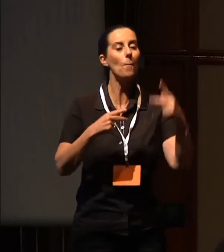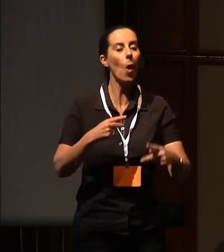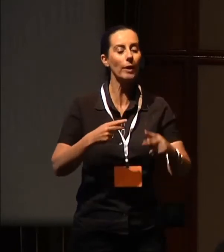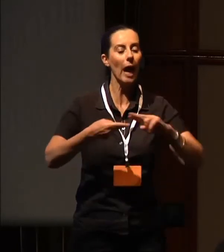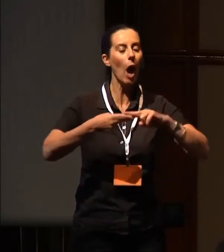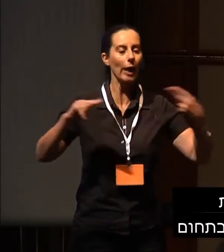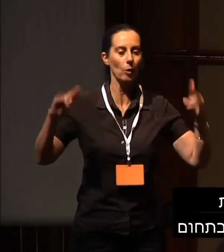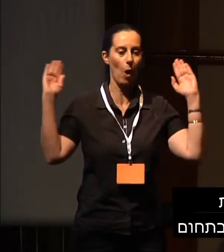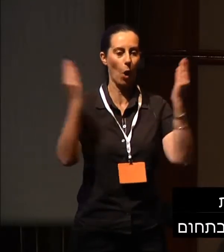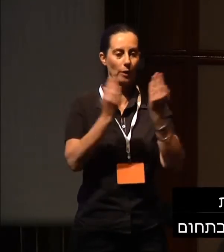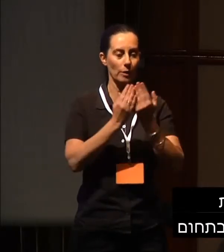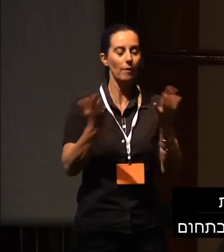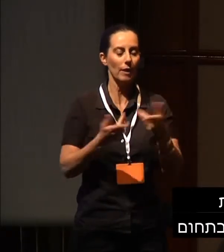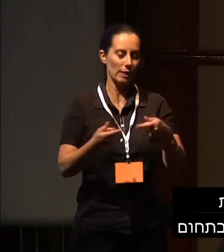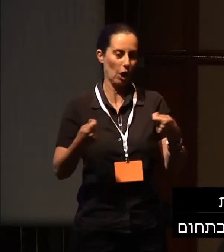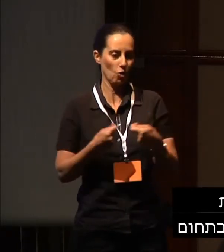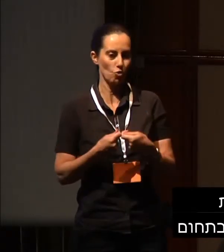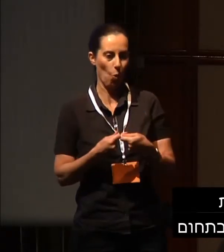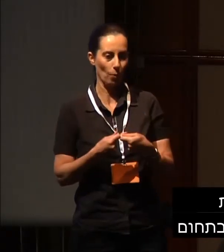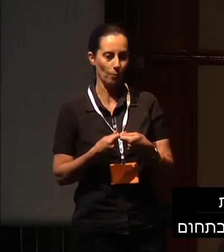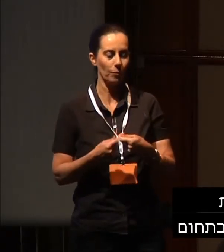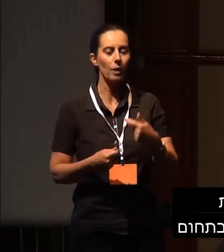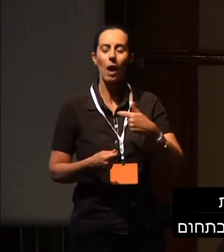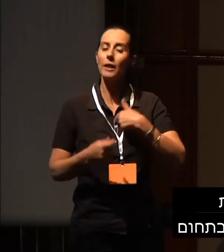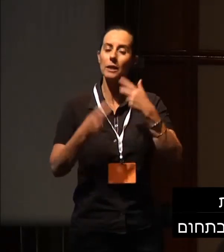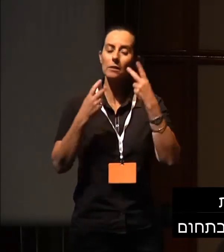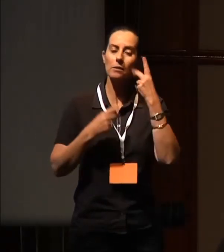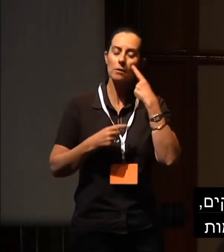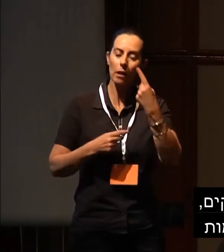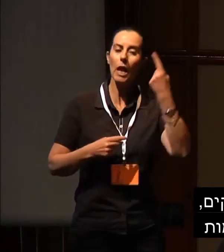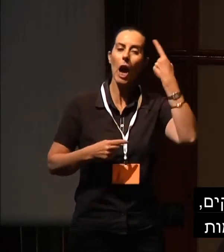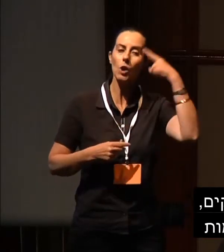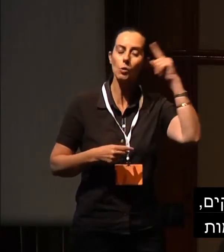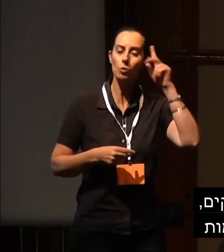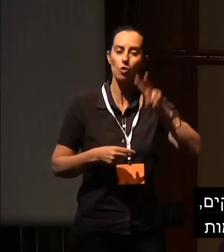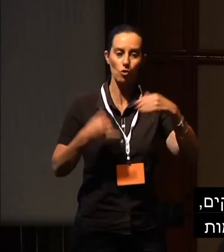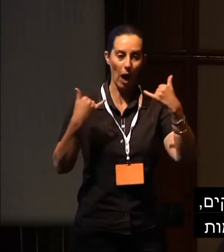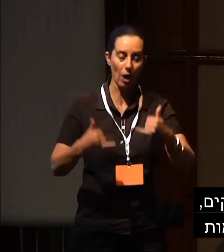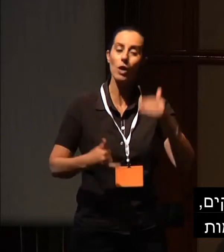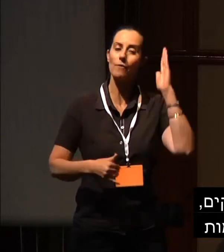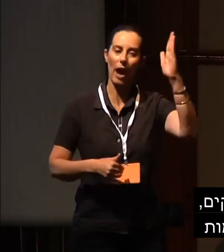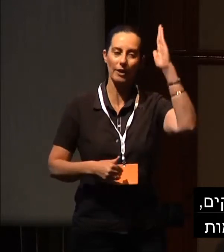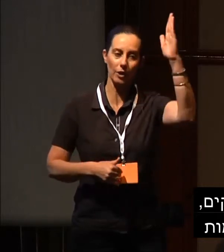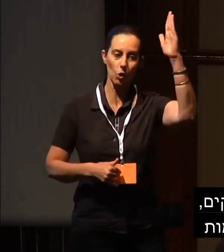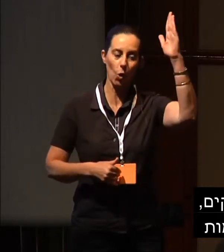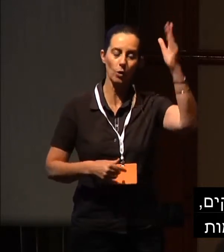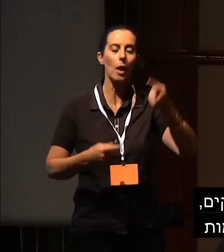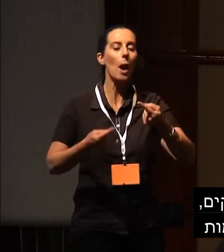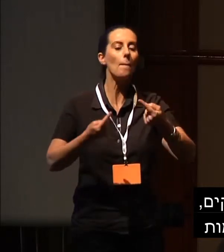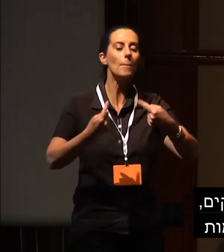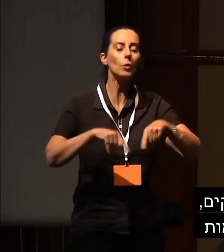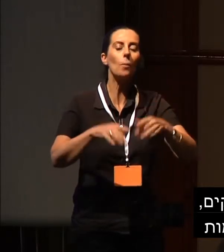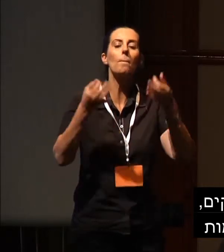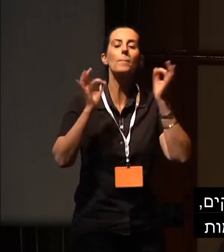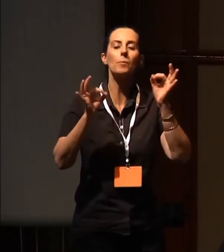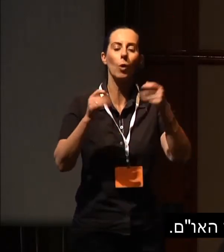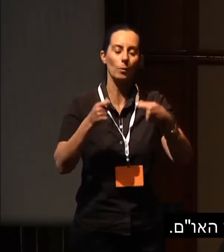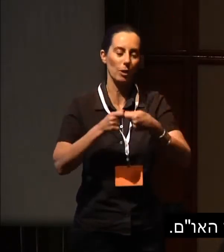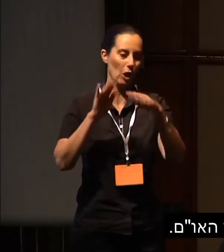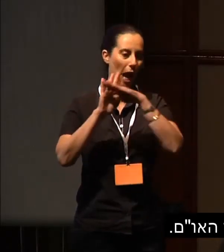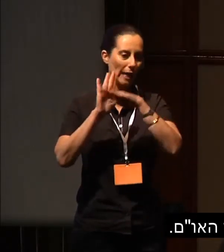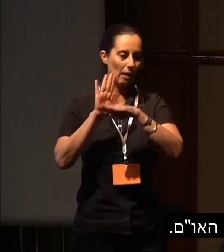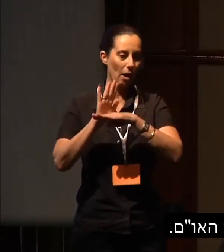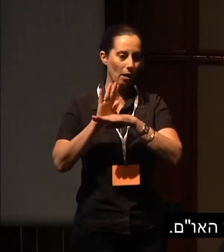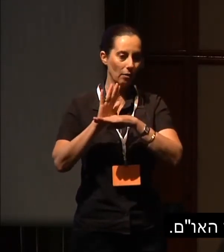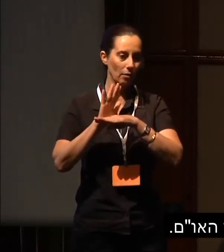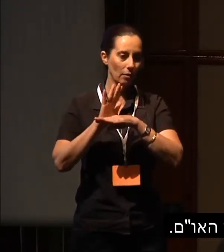this. I will look at current and future initiatives in the field that are being undertaken by legislators and certain warnings that have